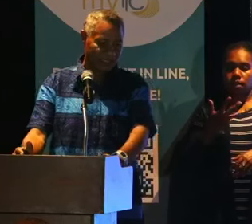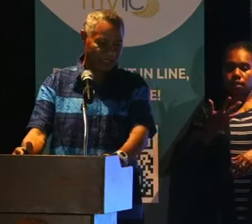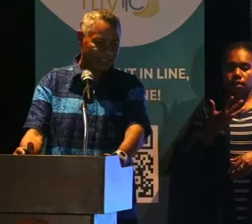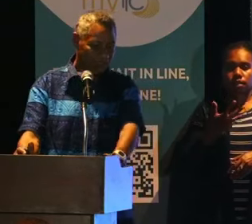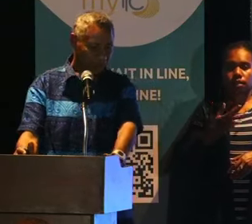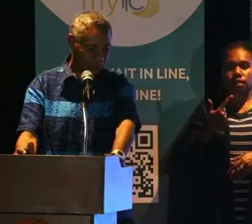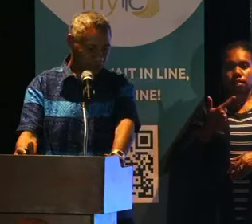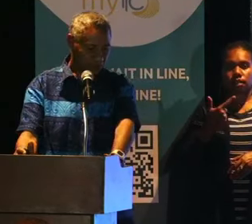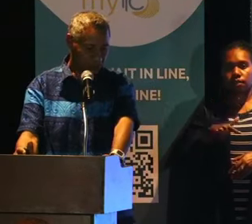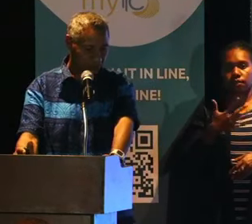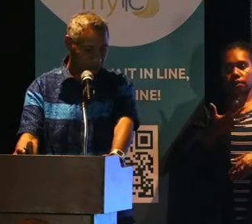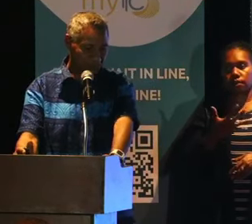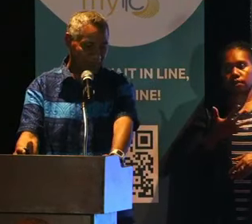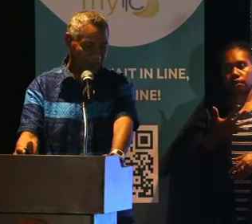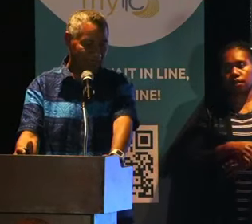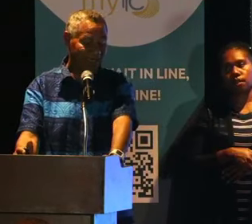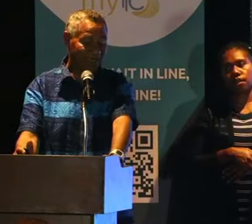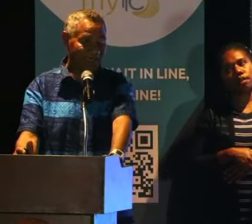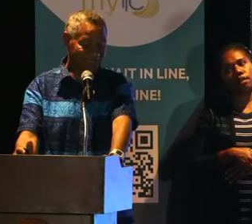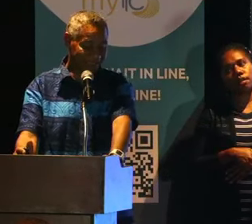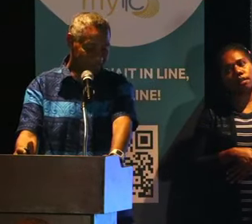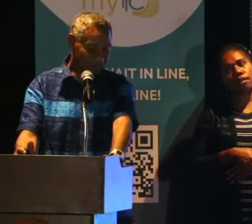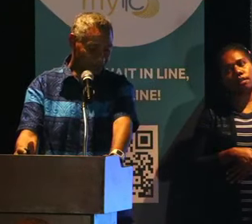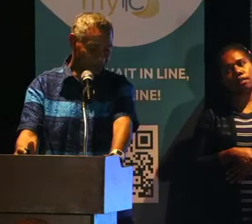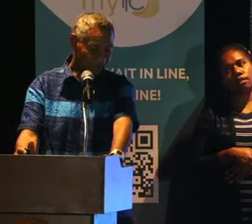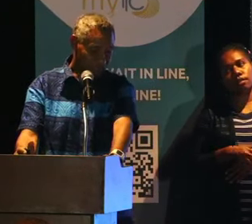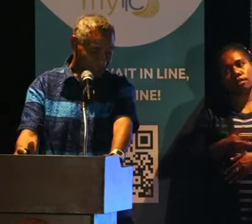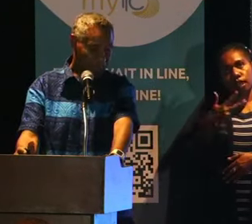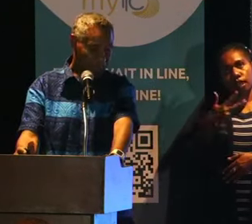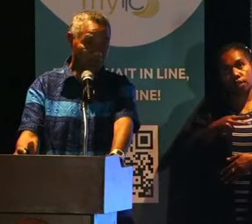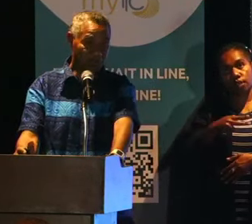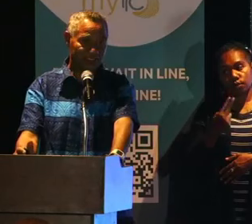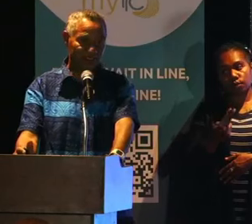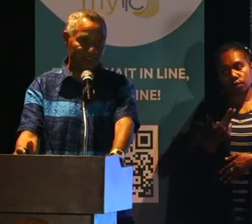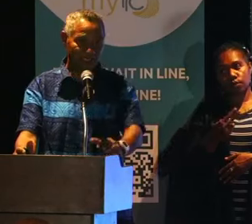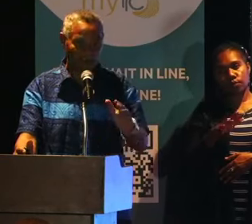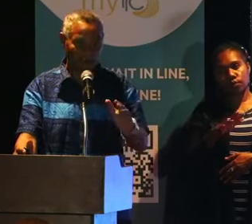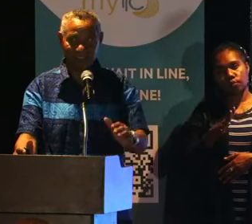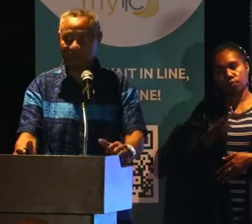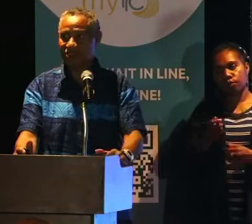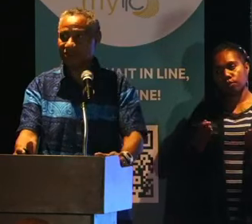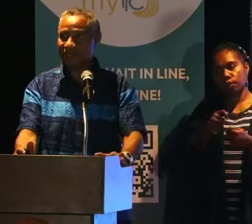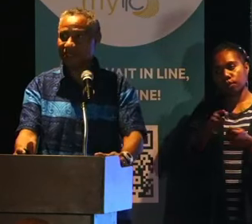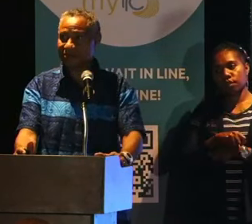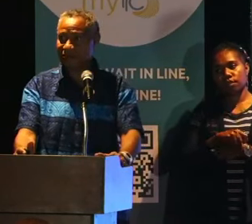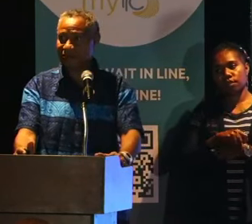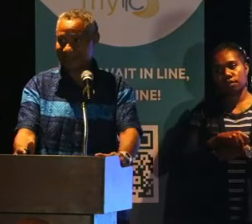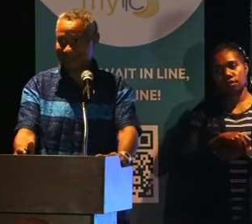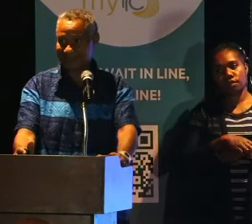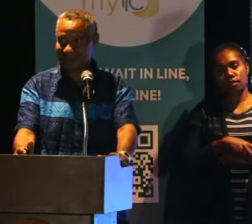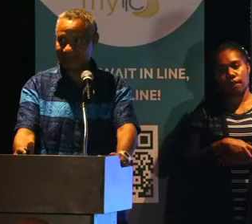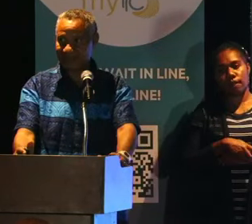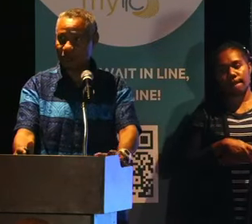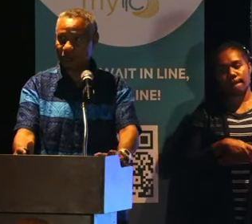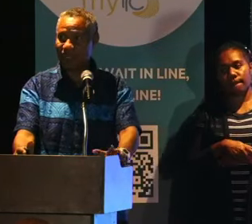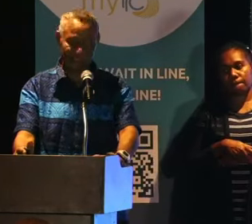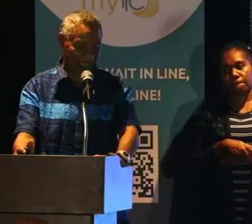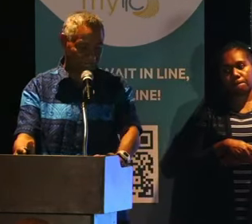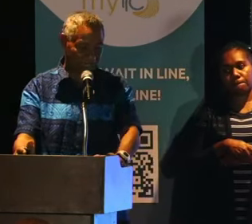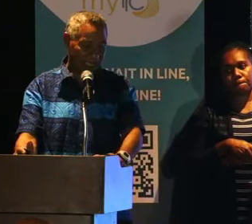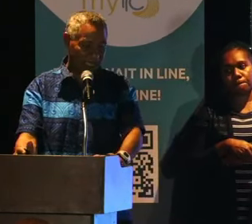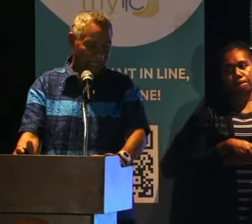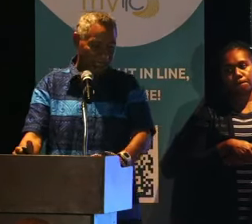In 1982, they amended 1985 without regulation. So that's where the submission had been coming to NEC, but without